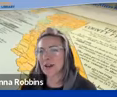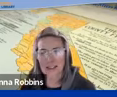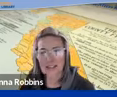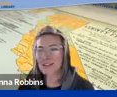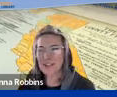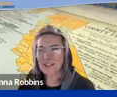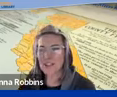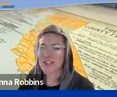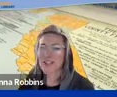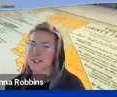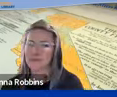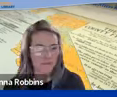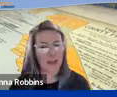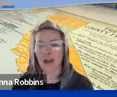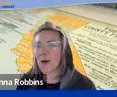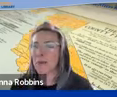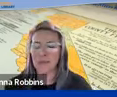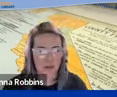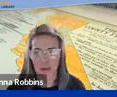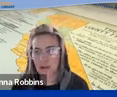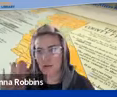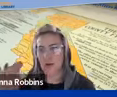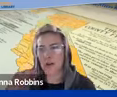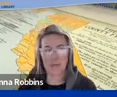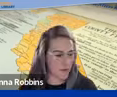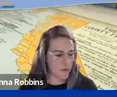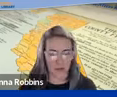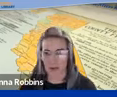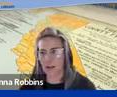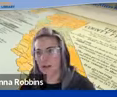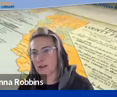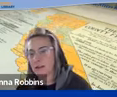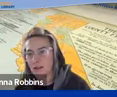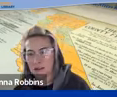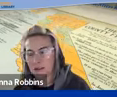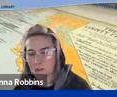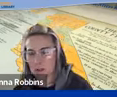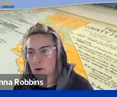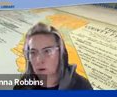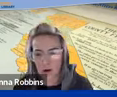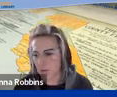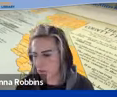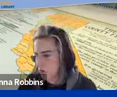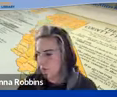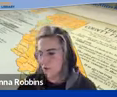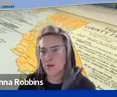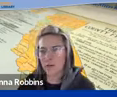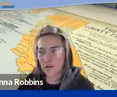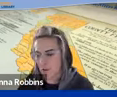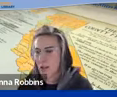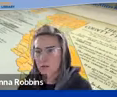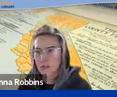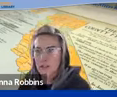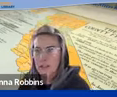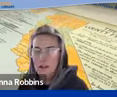Okay, I'll put my hand down in just a second. Hi everyone, my name is Juliana and I am a library programs consultant. I work